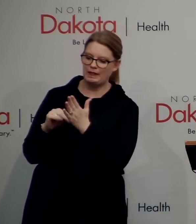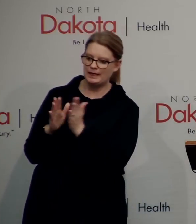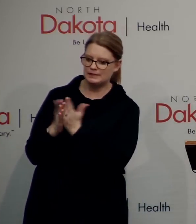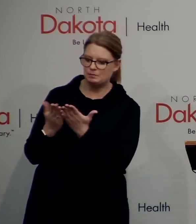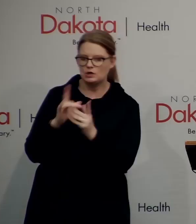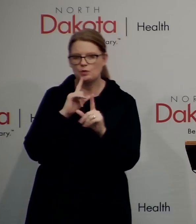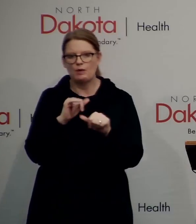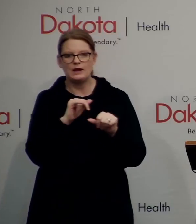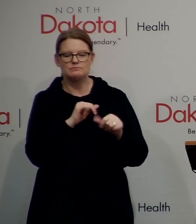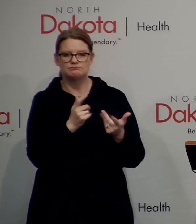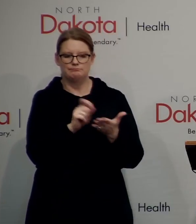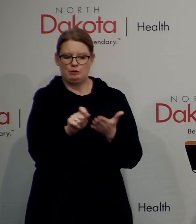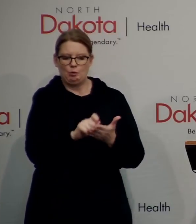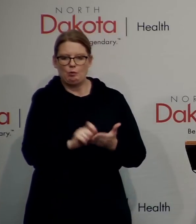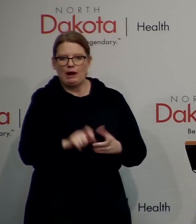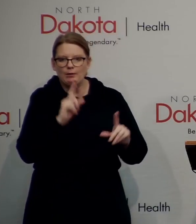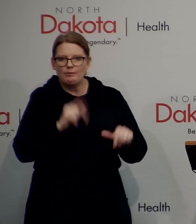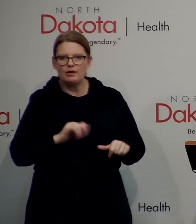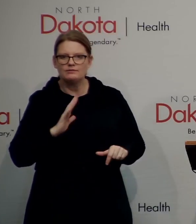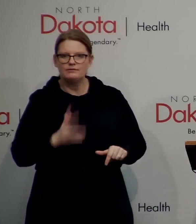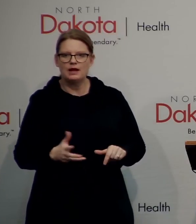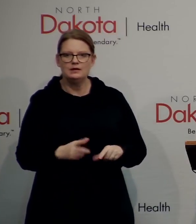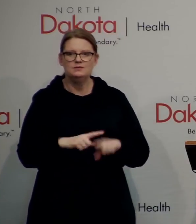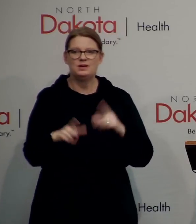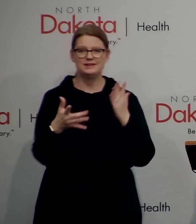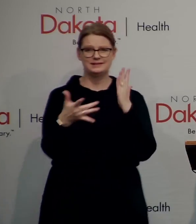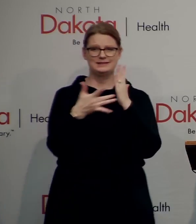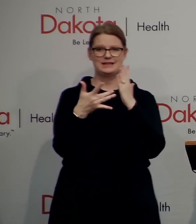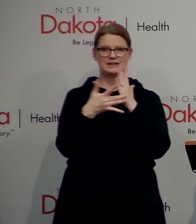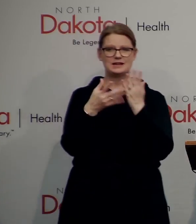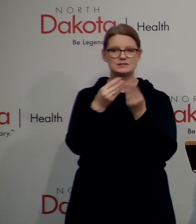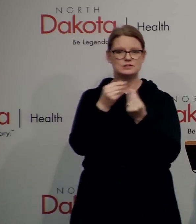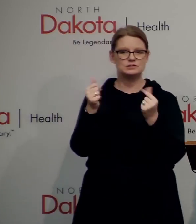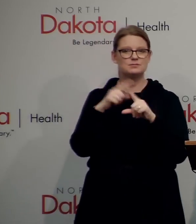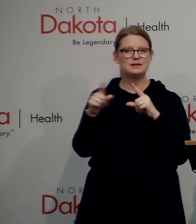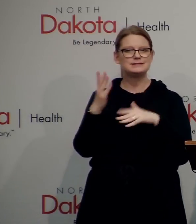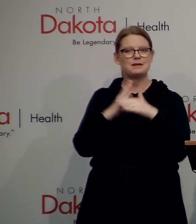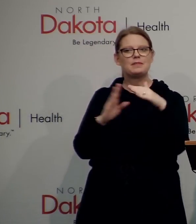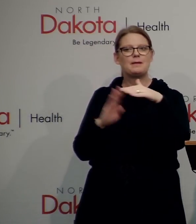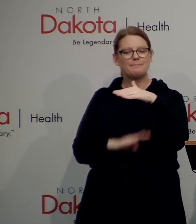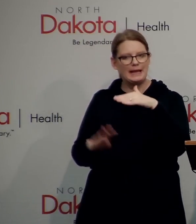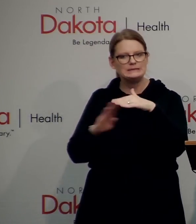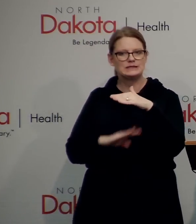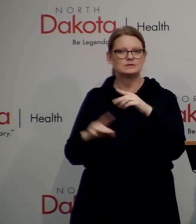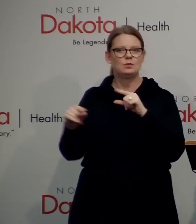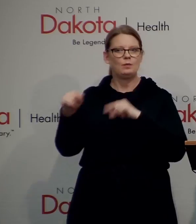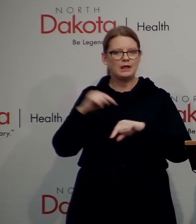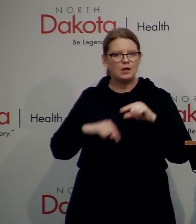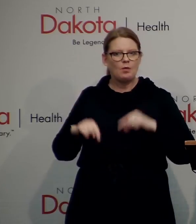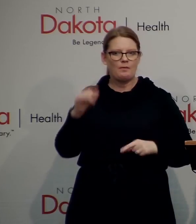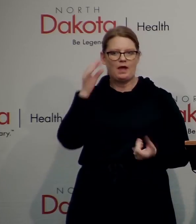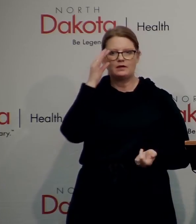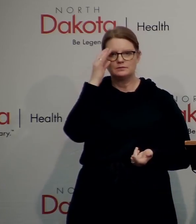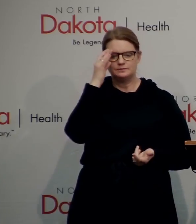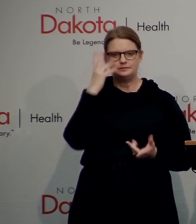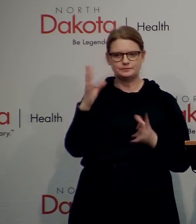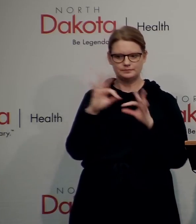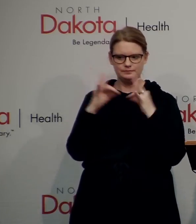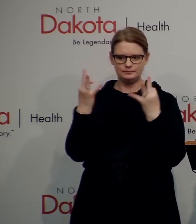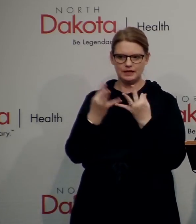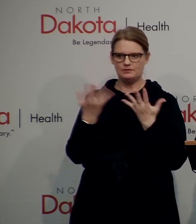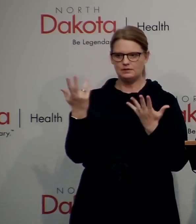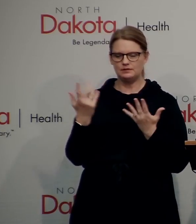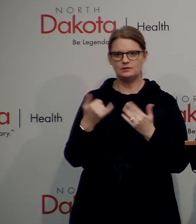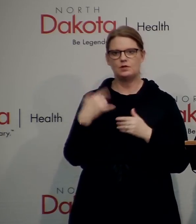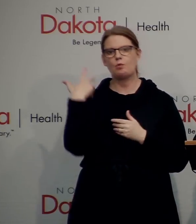and write a report and you come back. I mean, we talk about technological solutions, but some of the basics we can go back to, as family. And whether